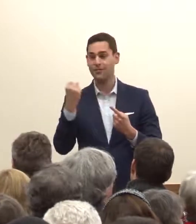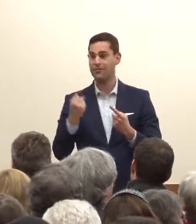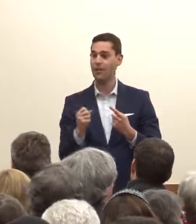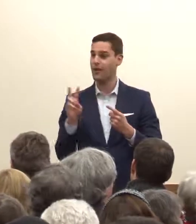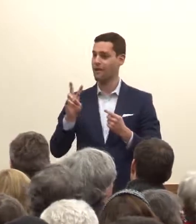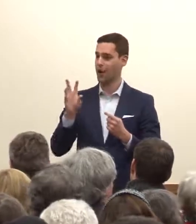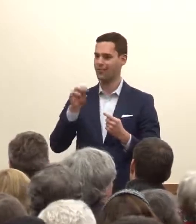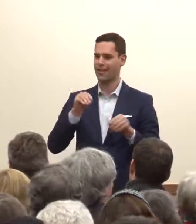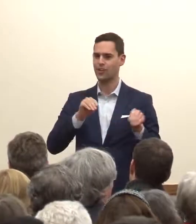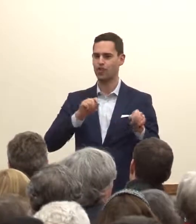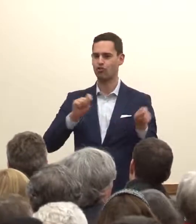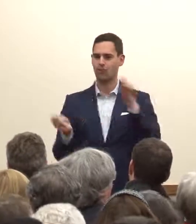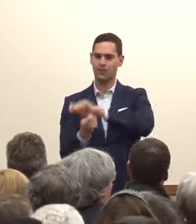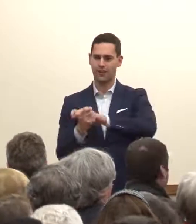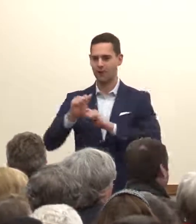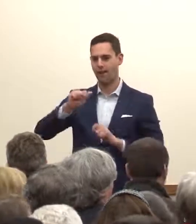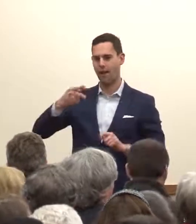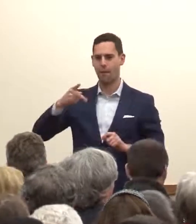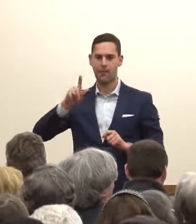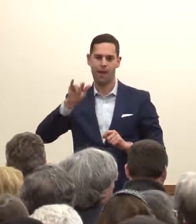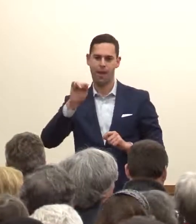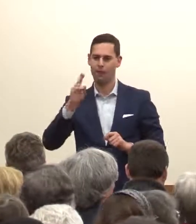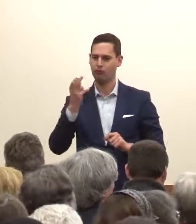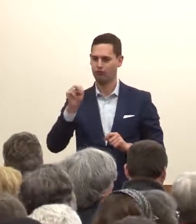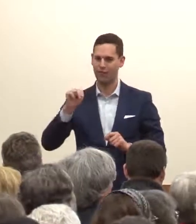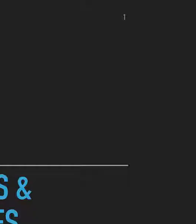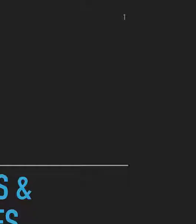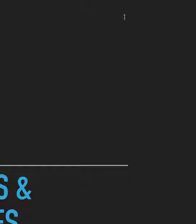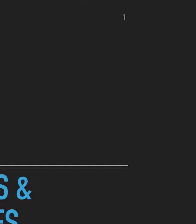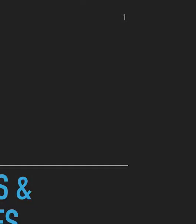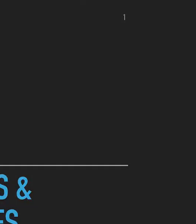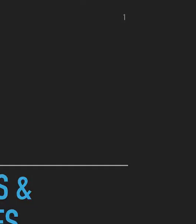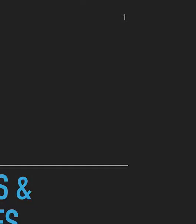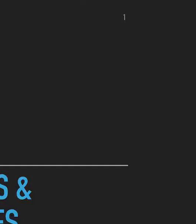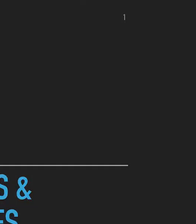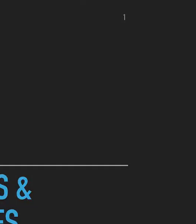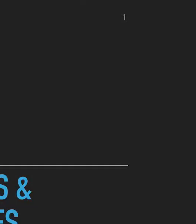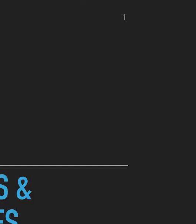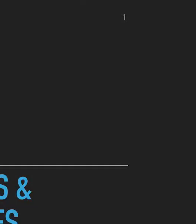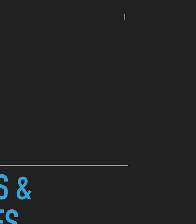shifting Appalachian identities. Please bring it, Kirk.